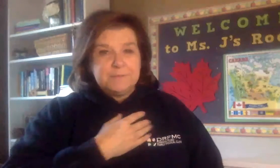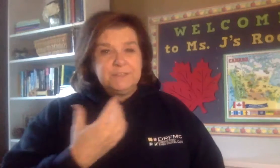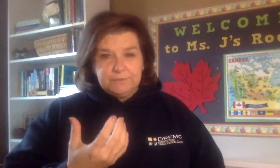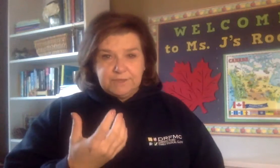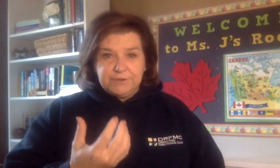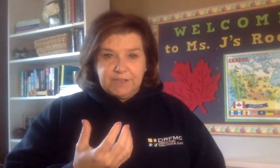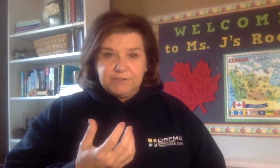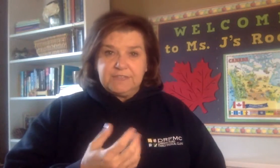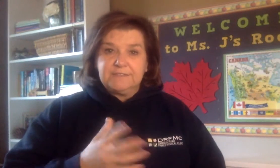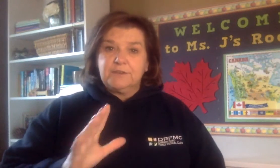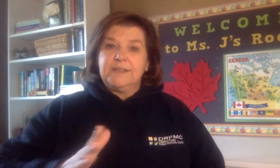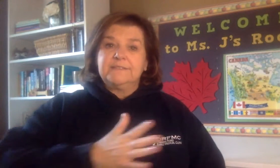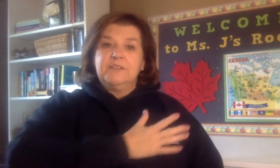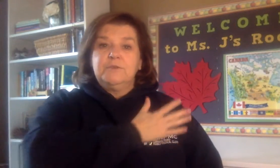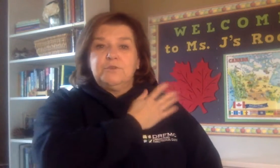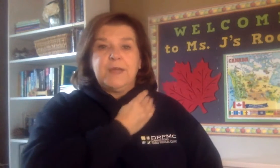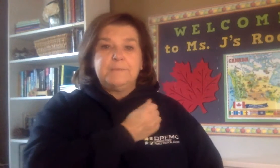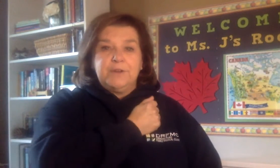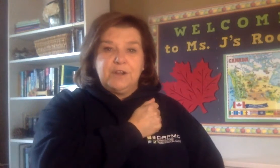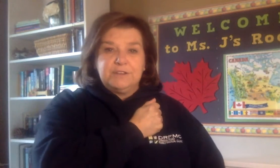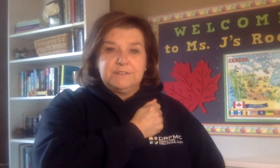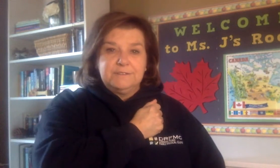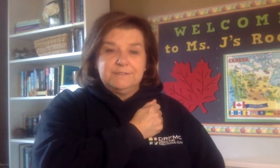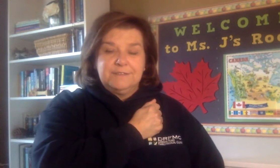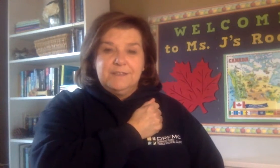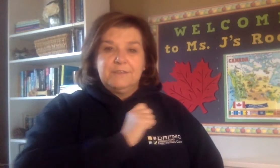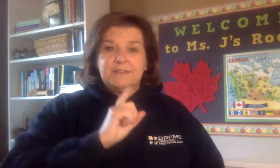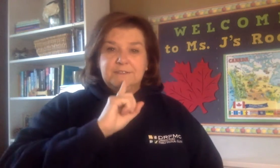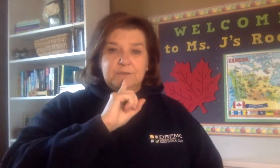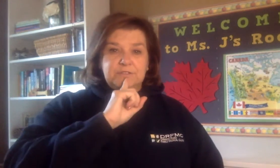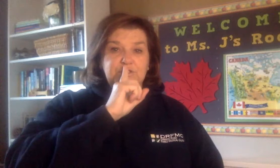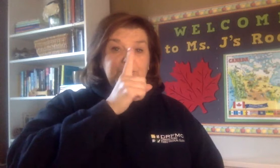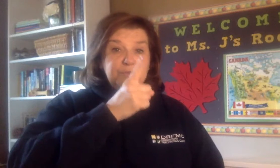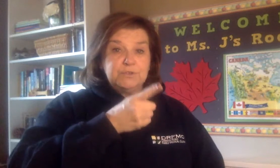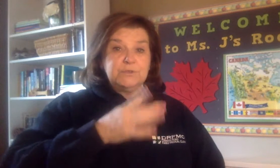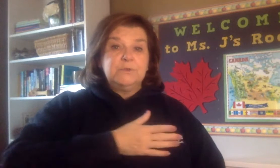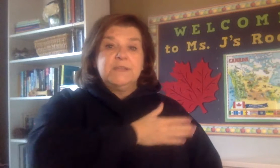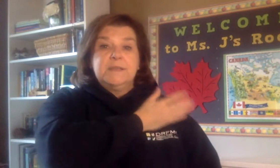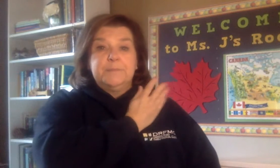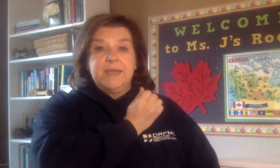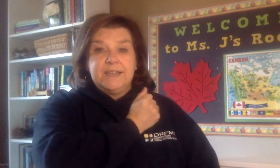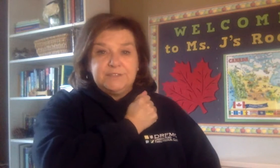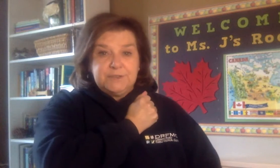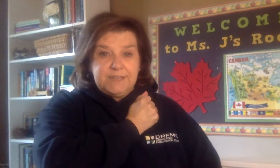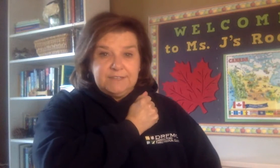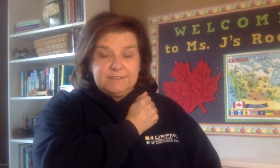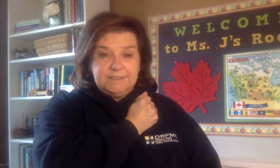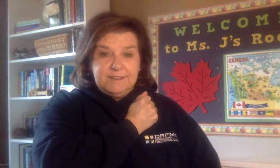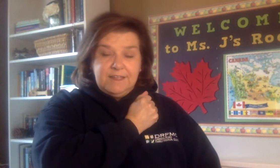means you love your country. So it's like you grab your heart. Okay, so it's true patriot.